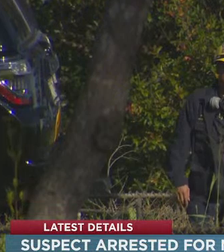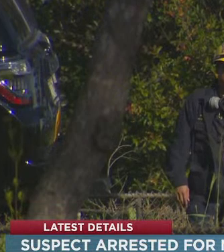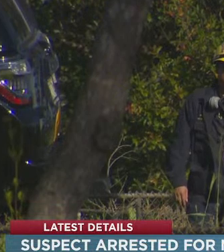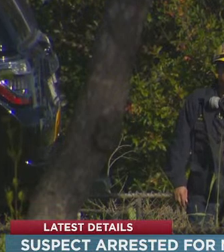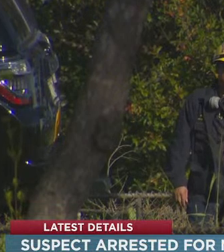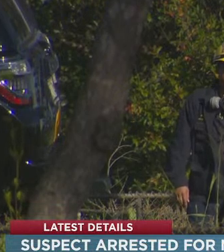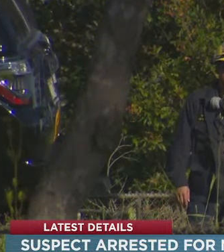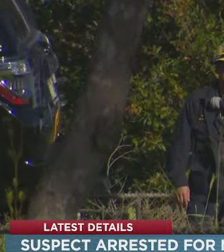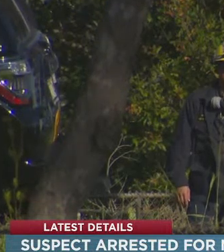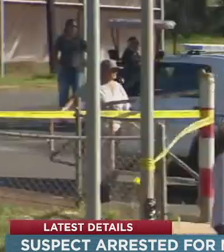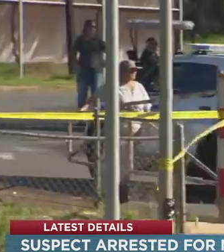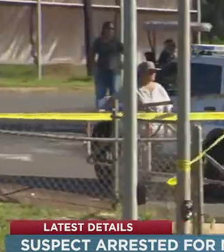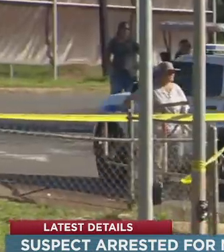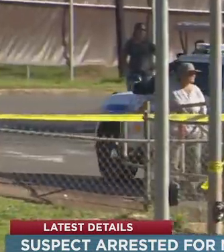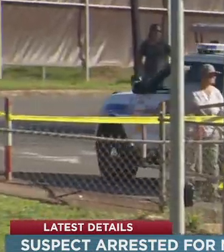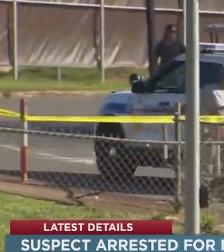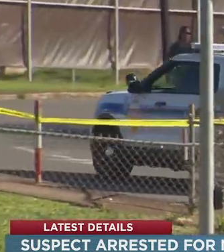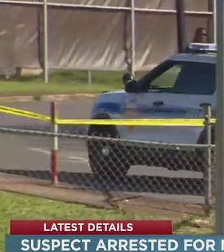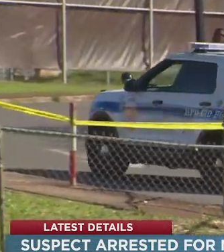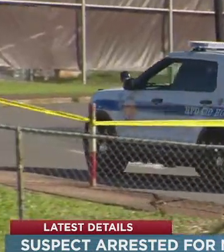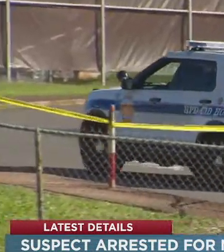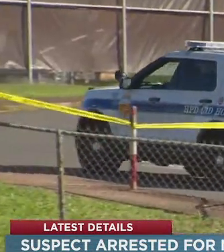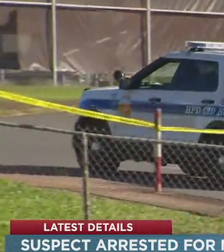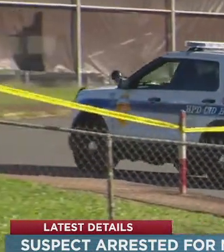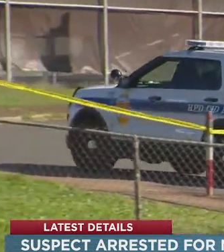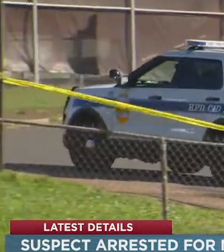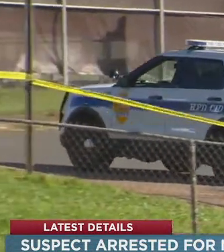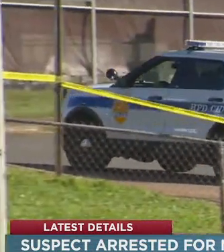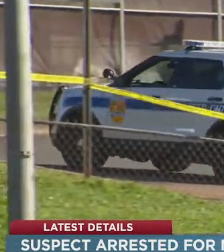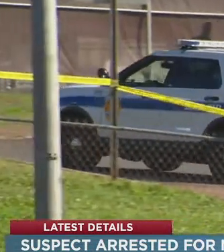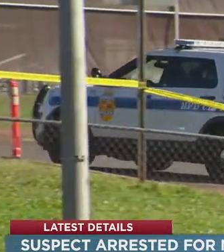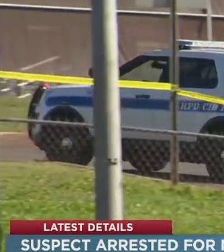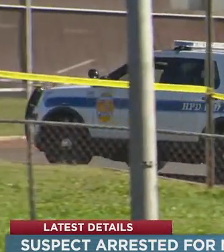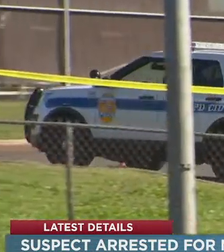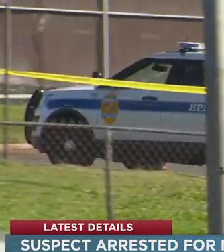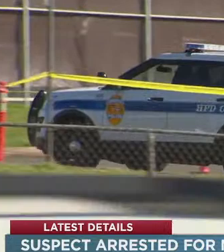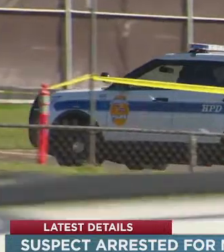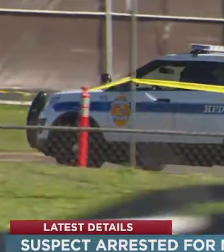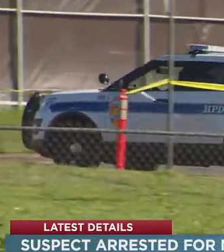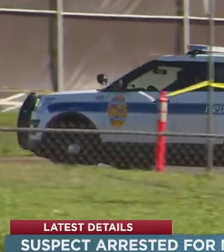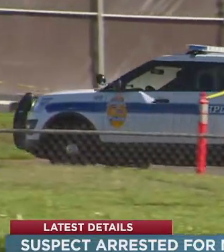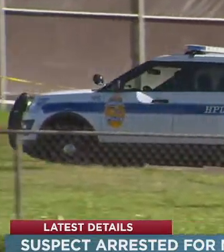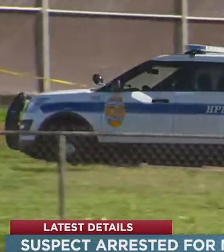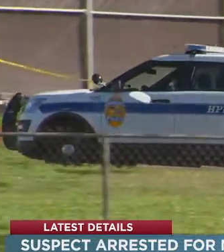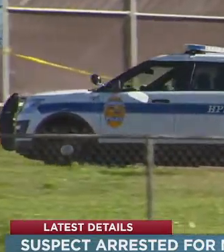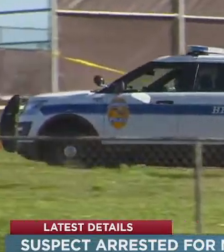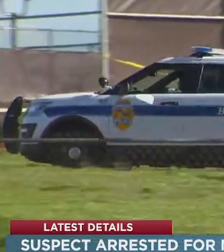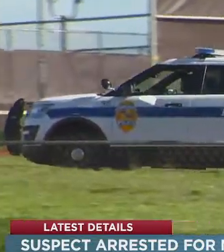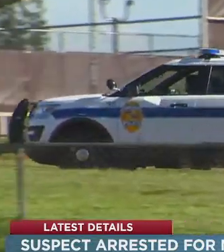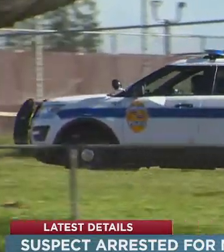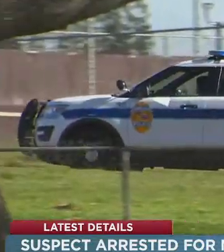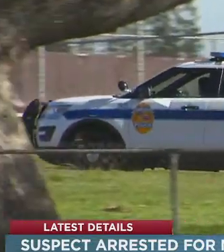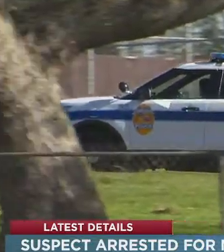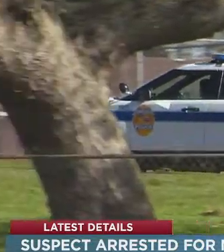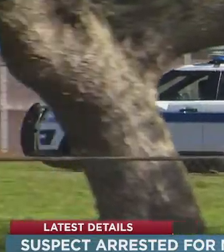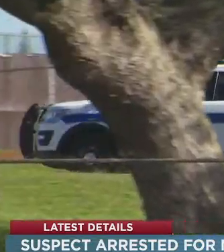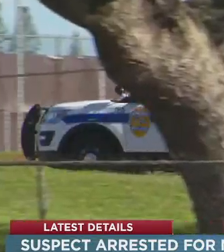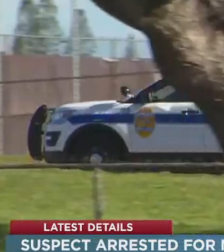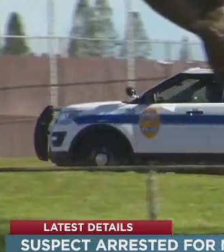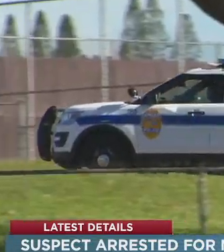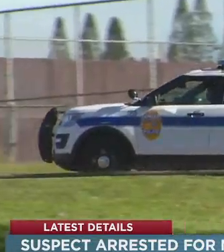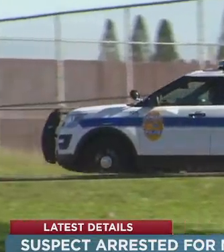around 6:50 this morning, just before 7. They arrived. They were able to get that fire out, and then eventually, though,